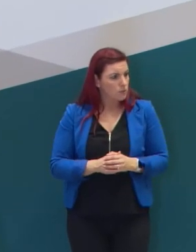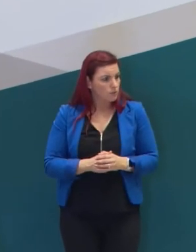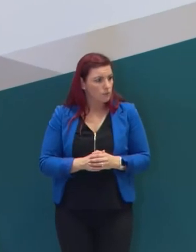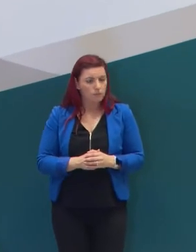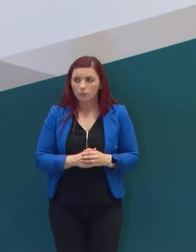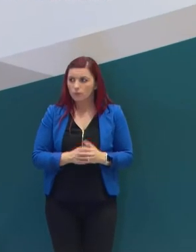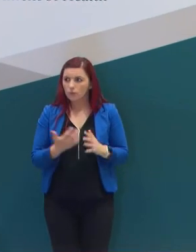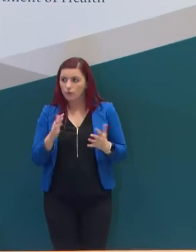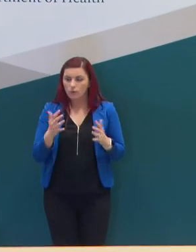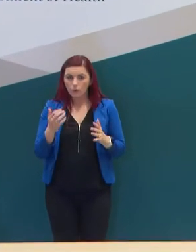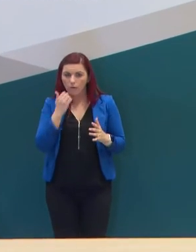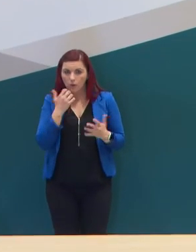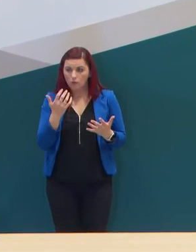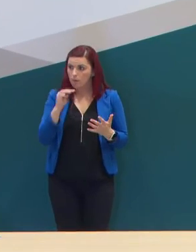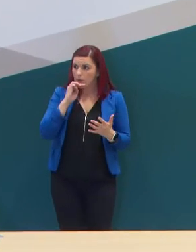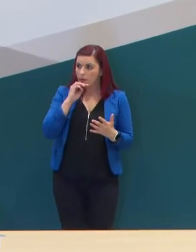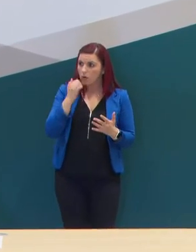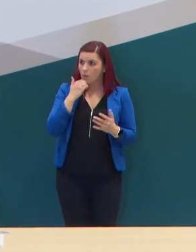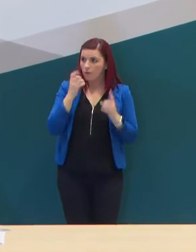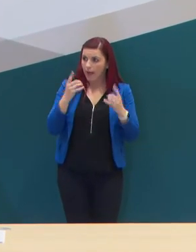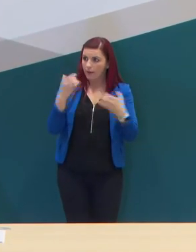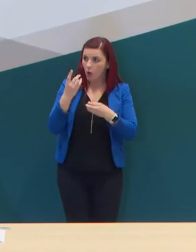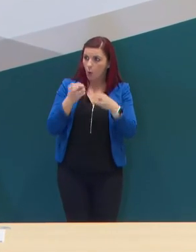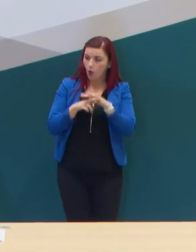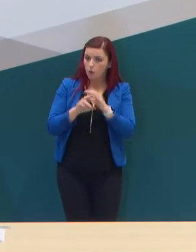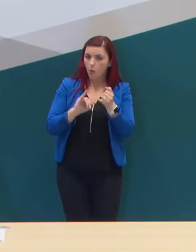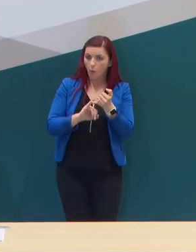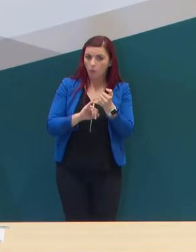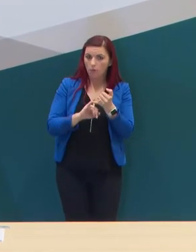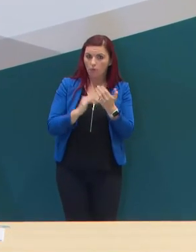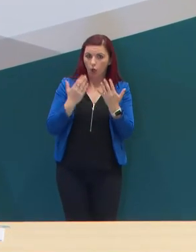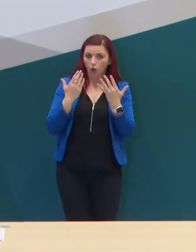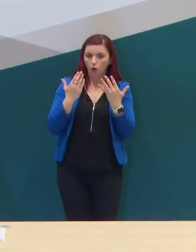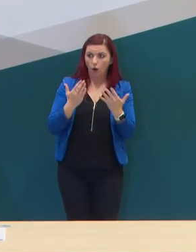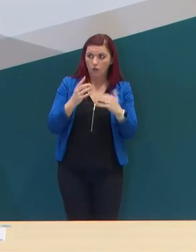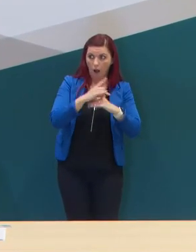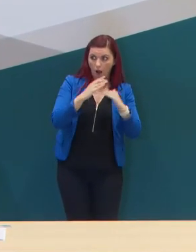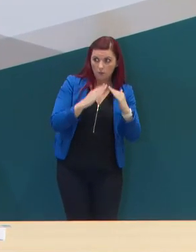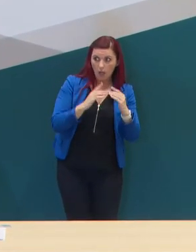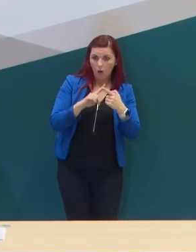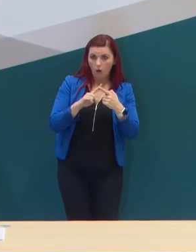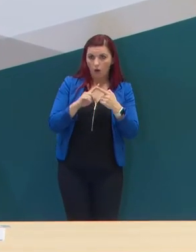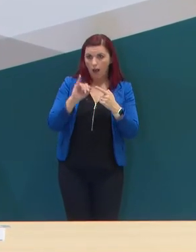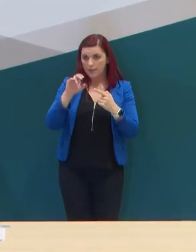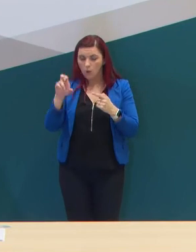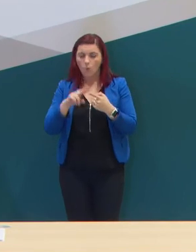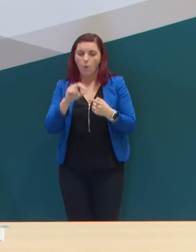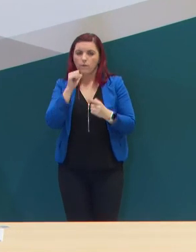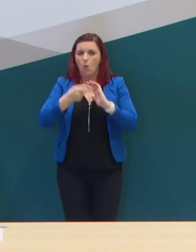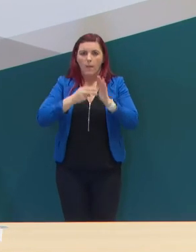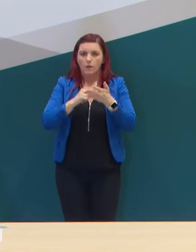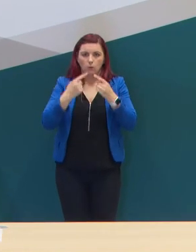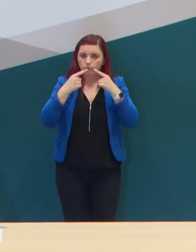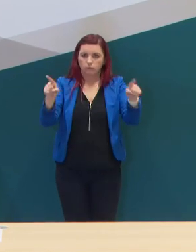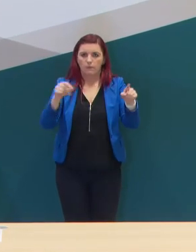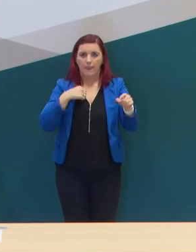Is that going to figure in? The number of healthcare workers who are accounted for by hospitalizations, we have no plan to reveal that information at this point in